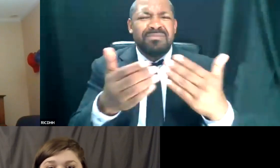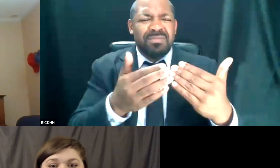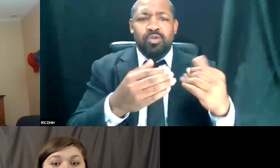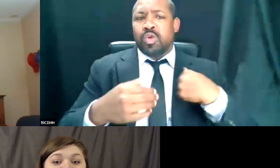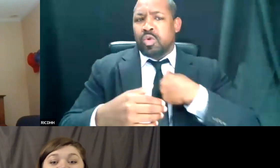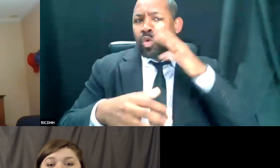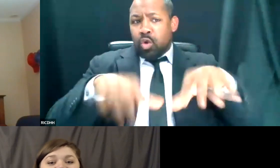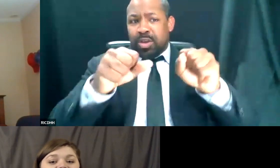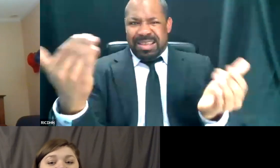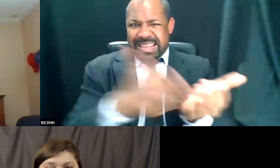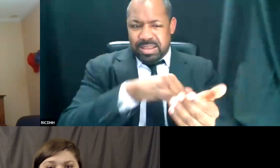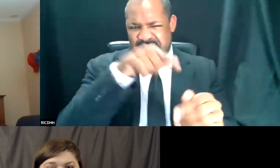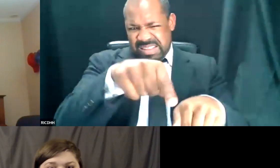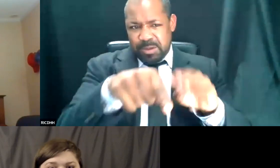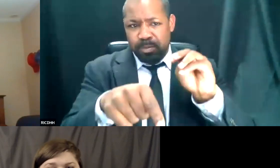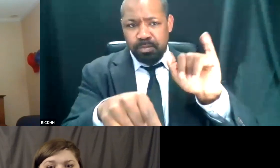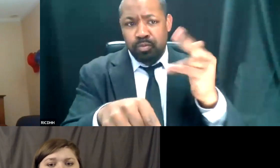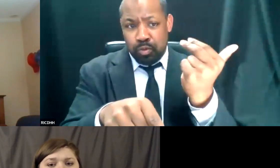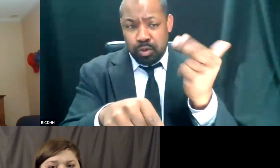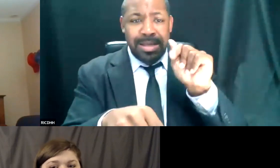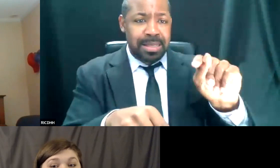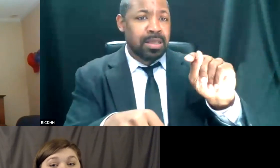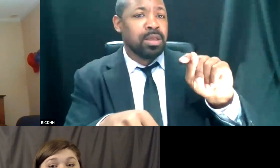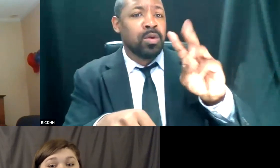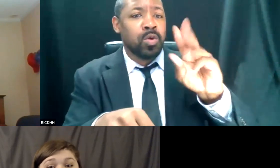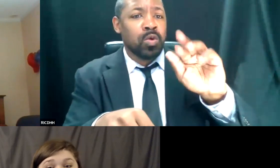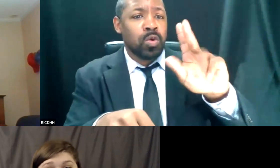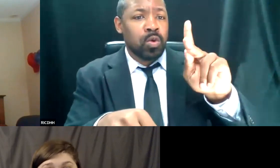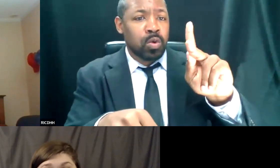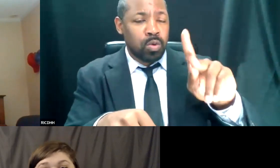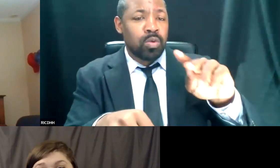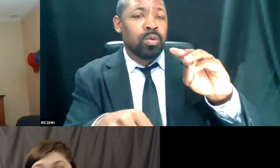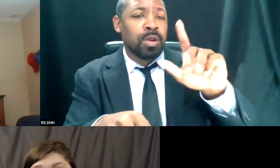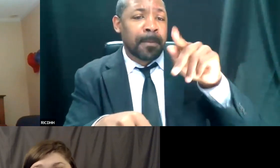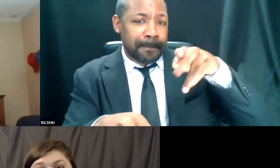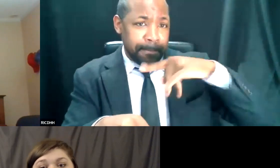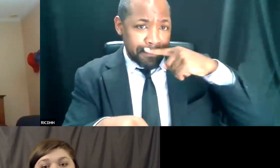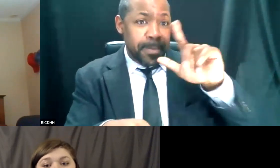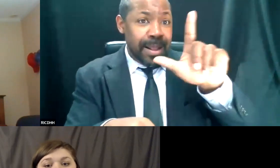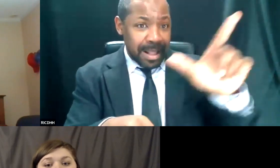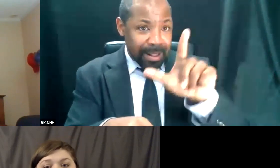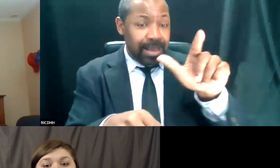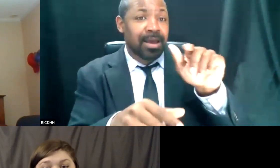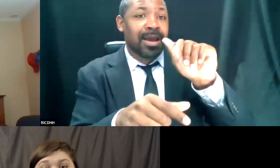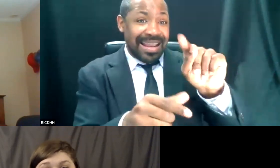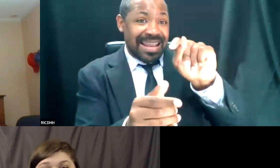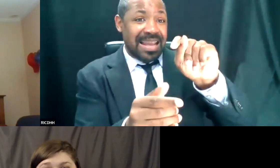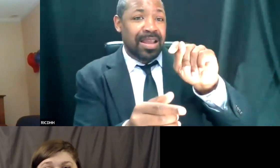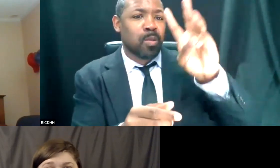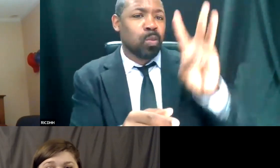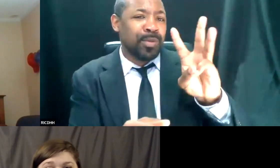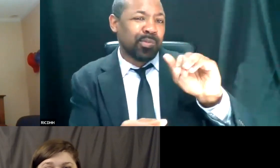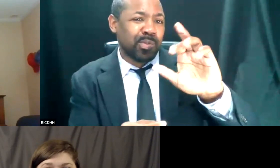help their needs and so forth. And so we will host that again May 13th at Warwick Public